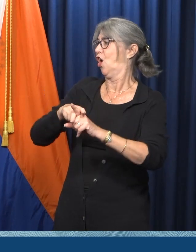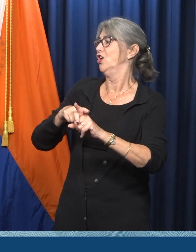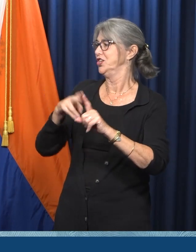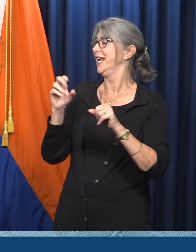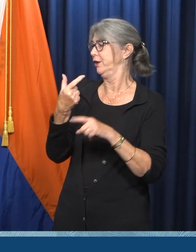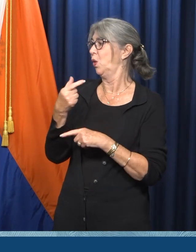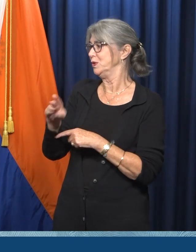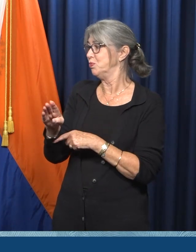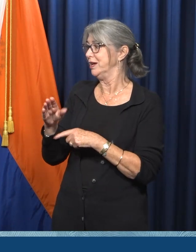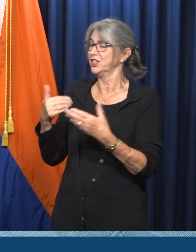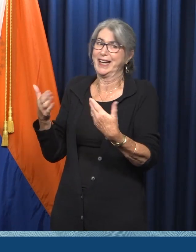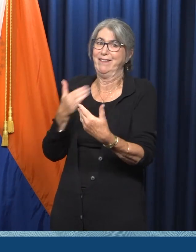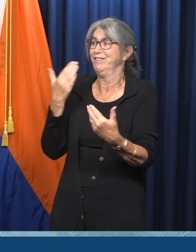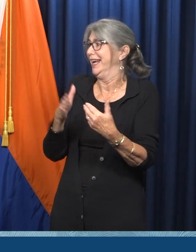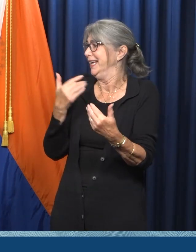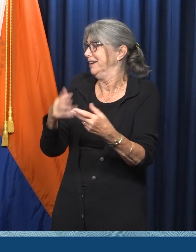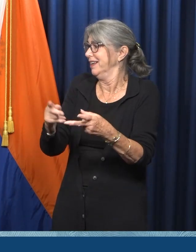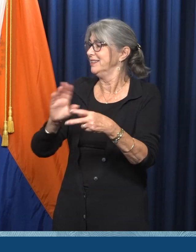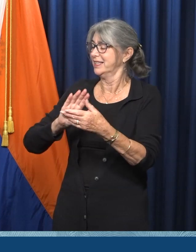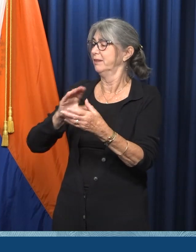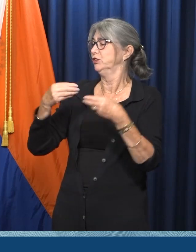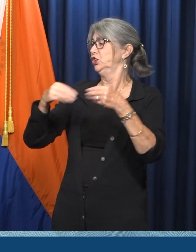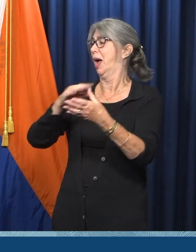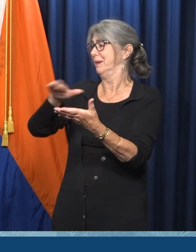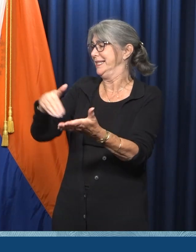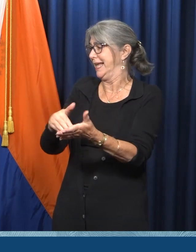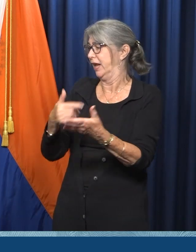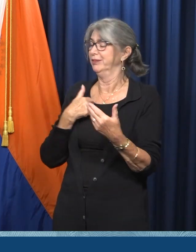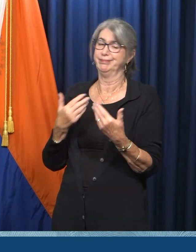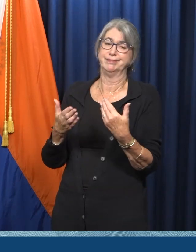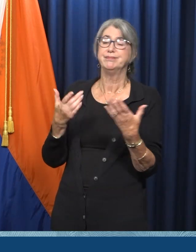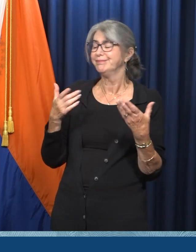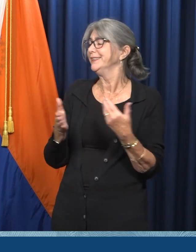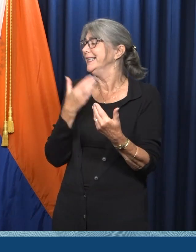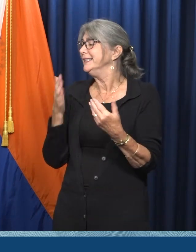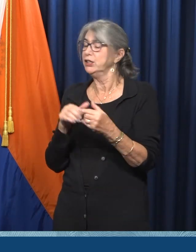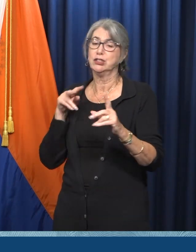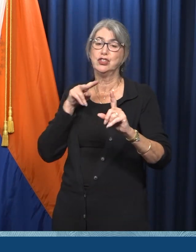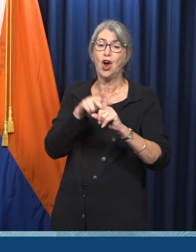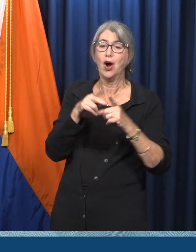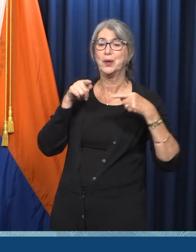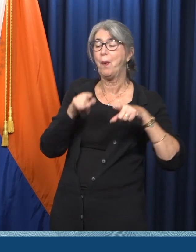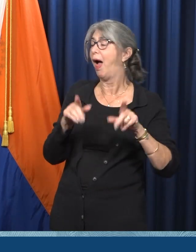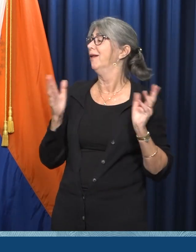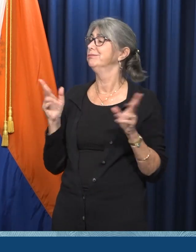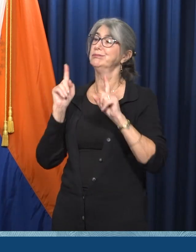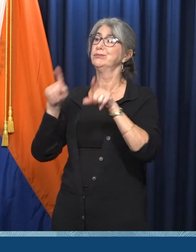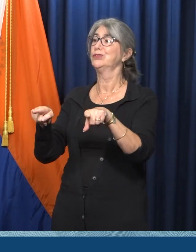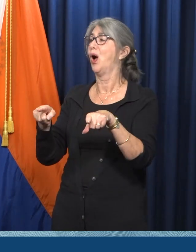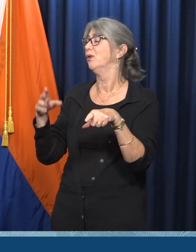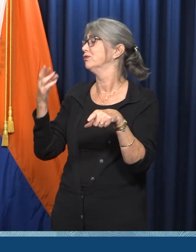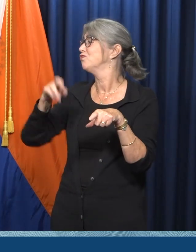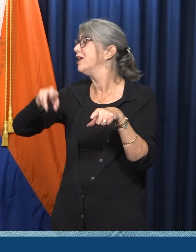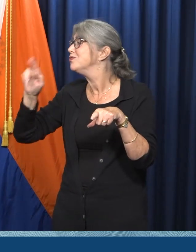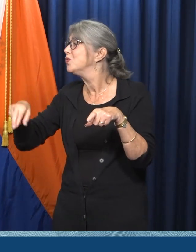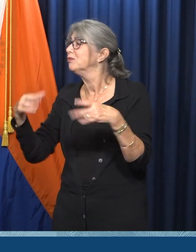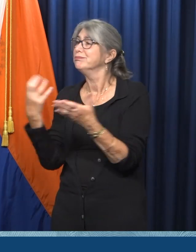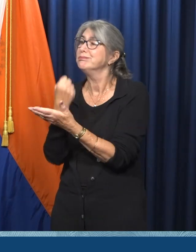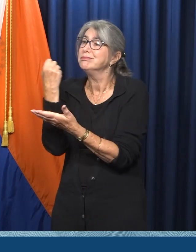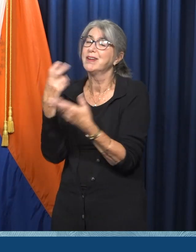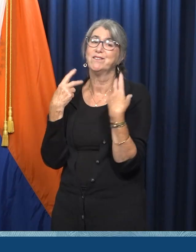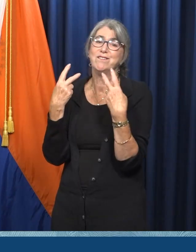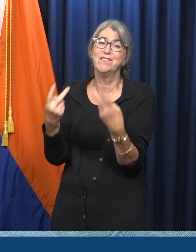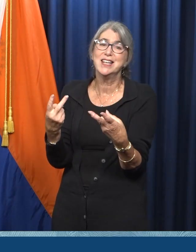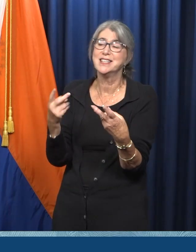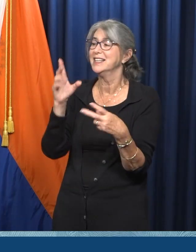convenient location, at a shopping center where there's the convenience of charging while, going to the restrooms and